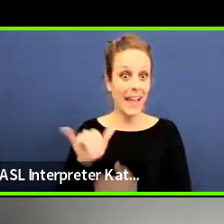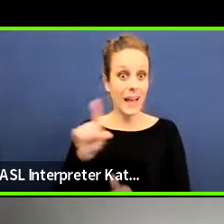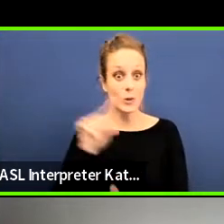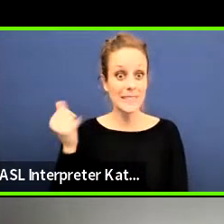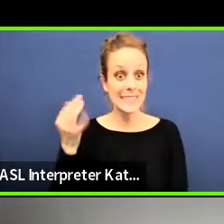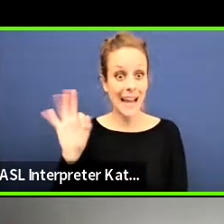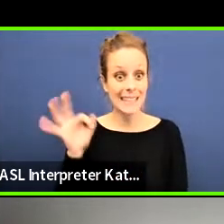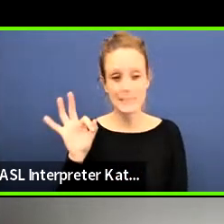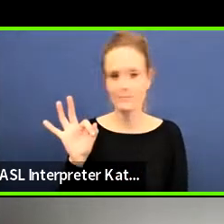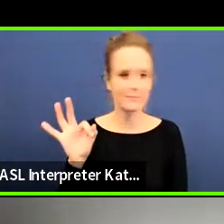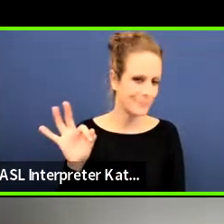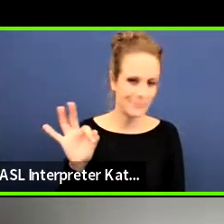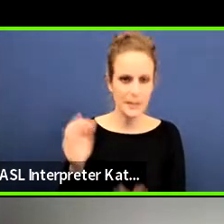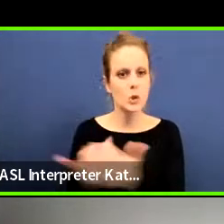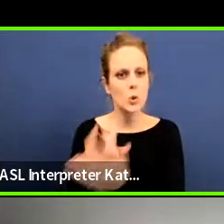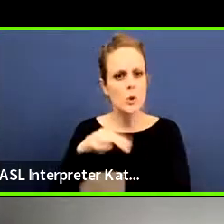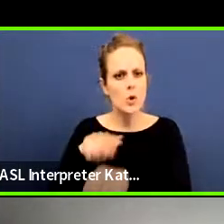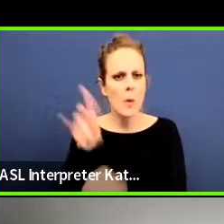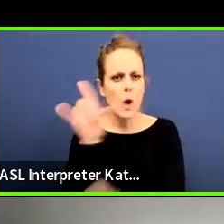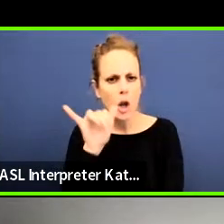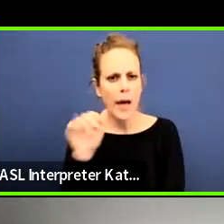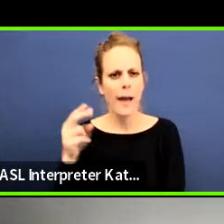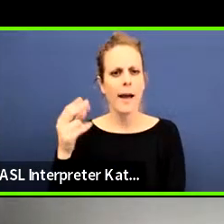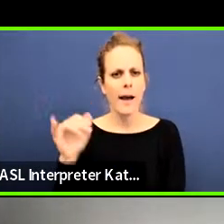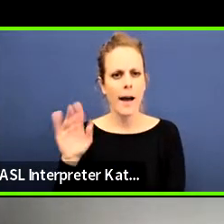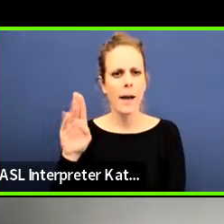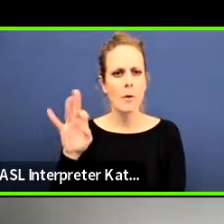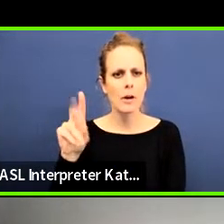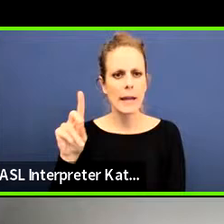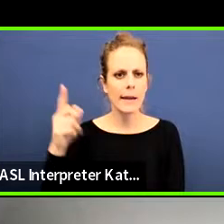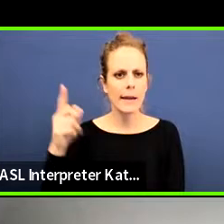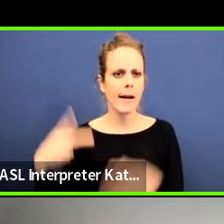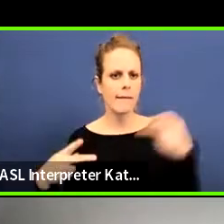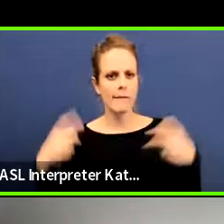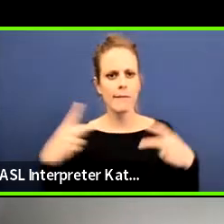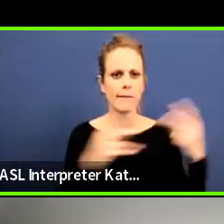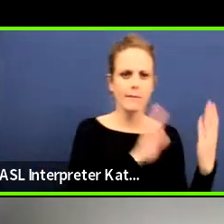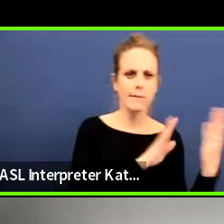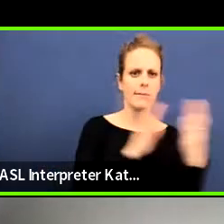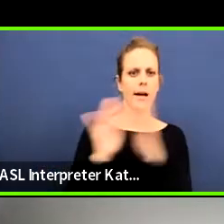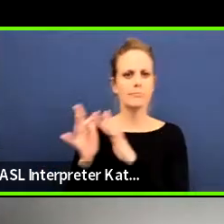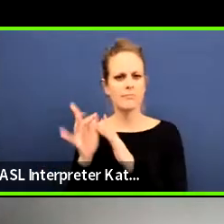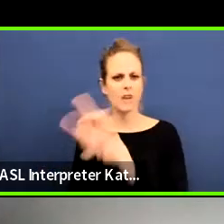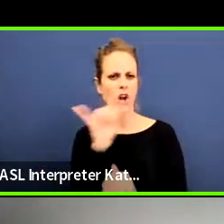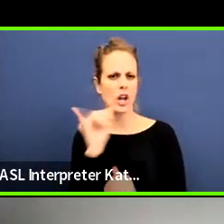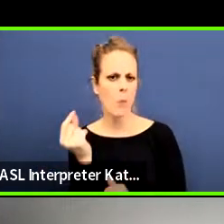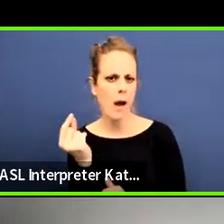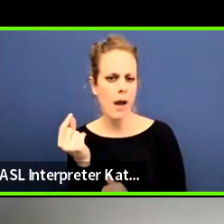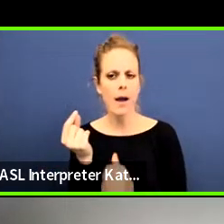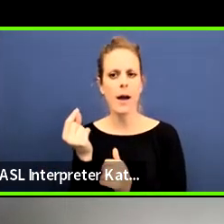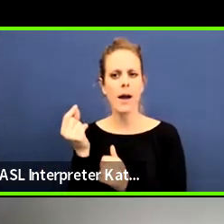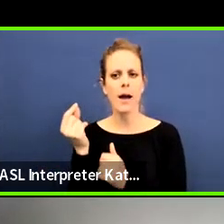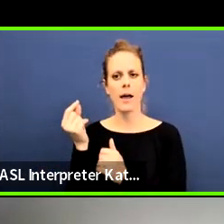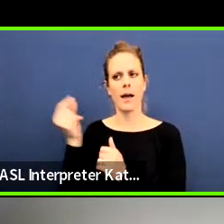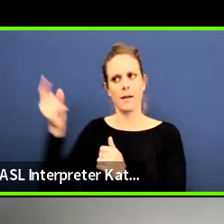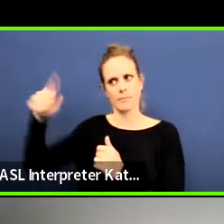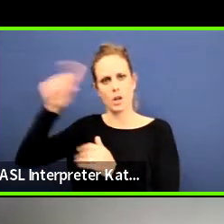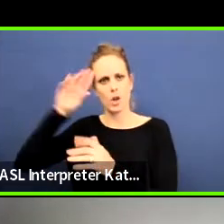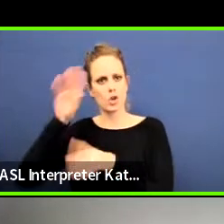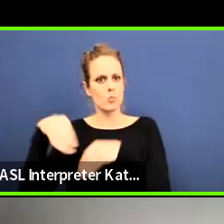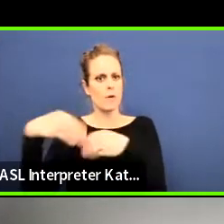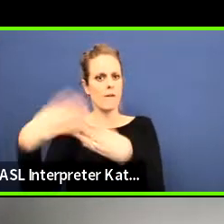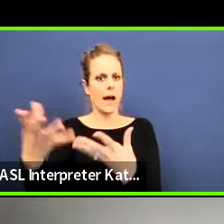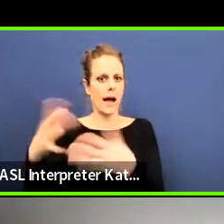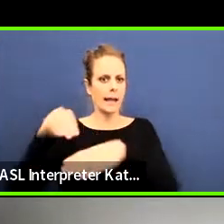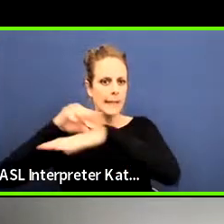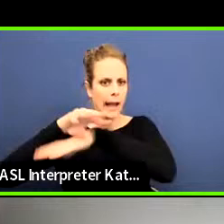the new normal look like? What does a hybrid model look like? And then, being able to provide guidance around that. In